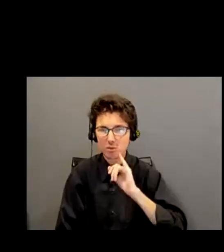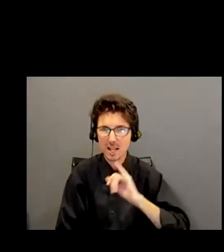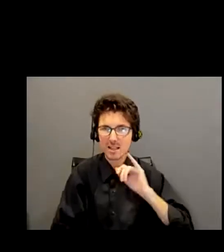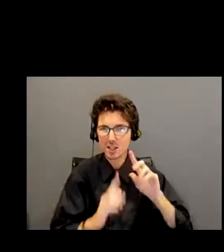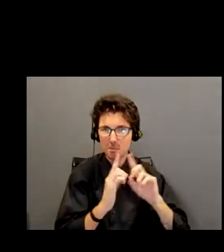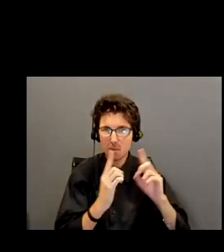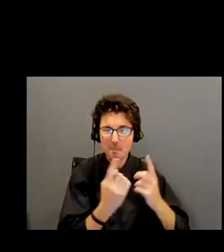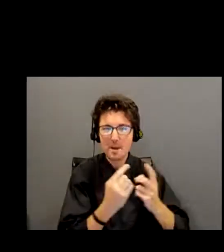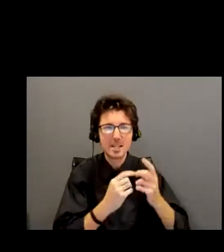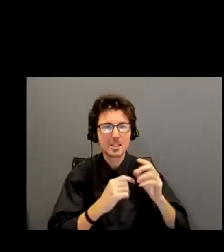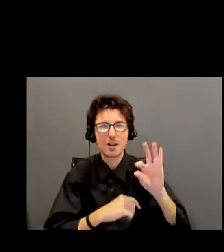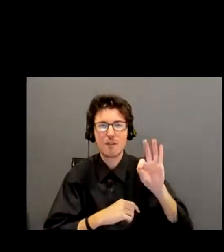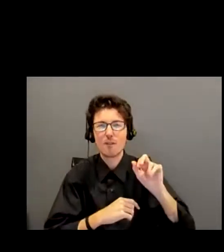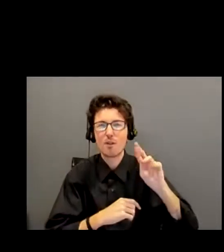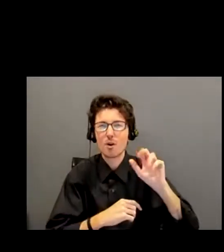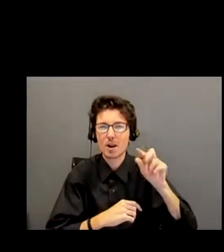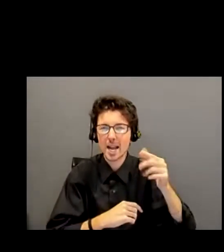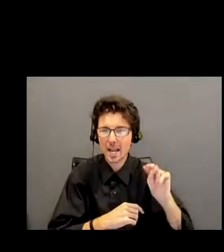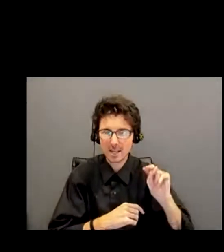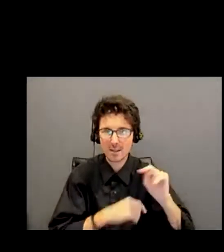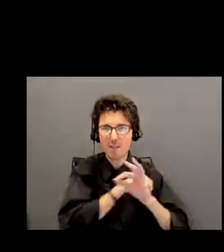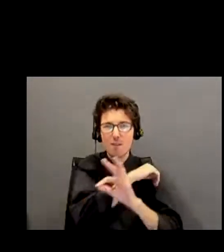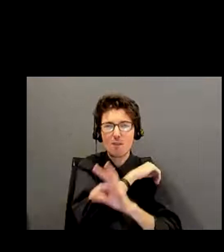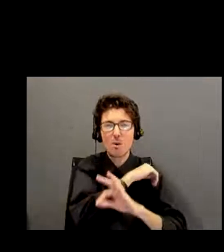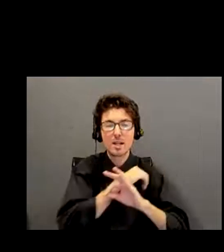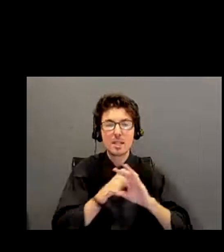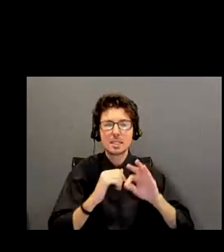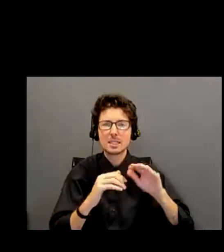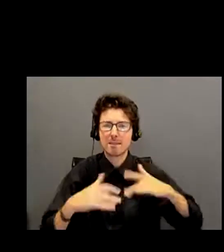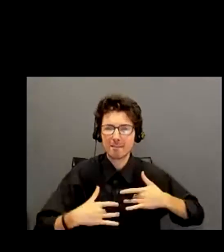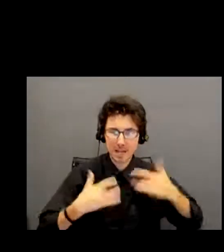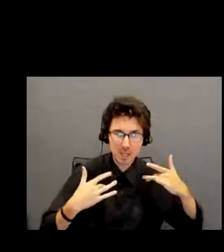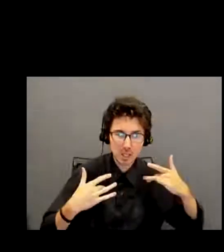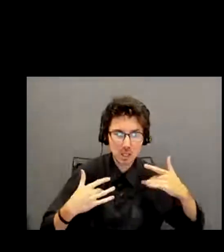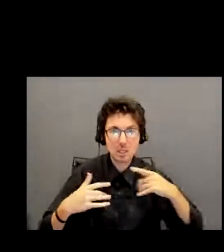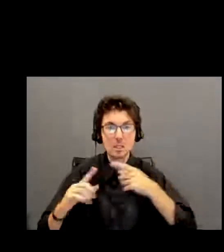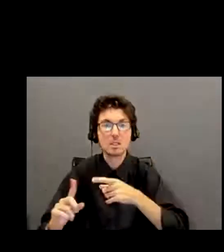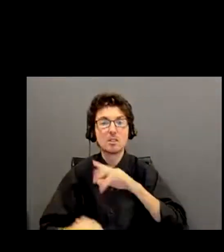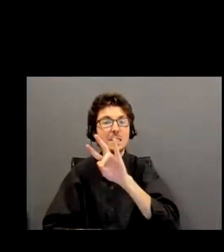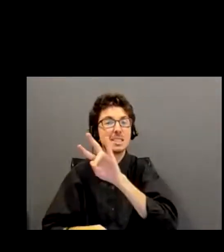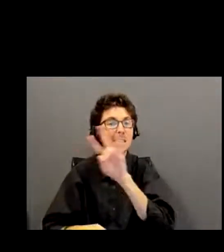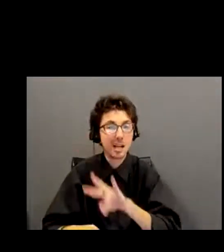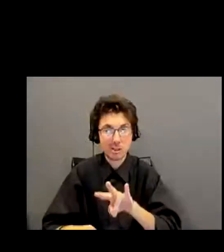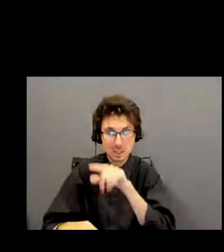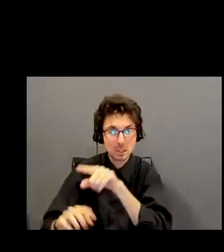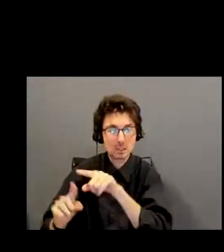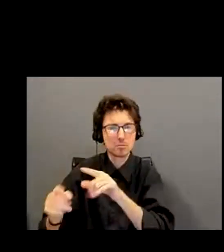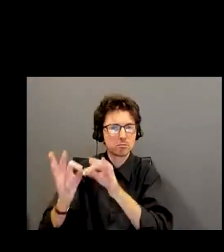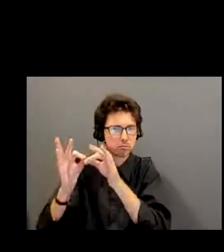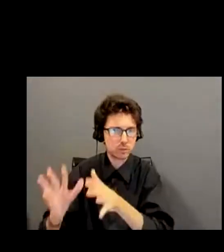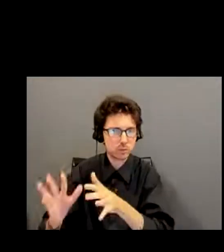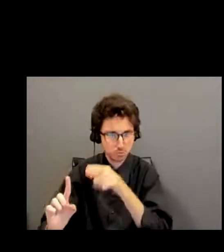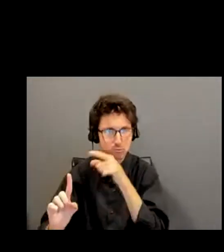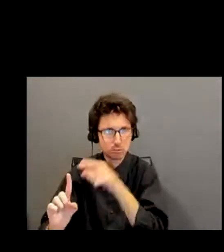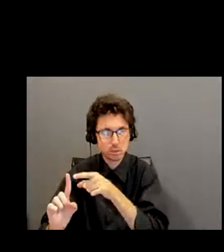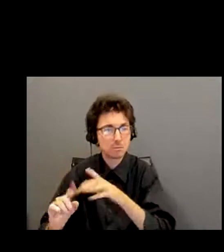making this event a success, to Jack Zarkri Goldstein that translates this event